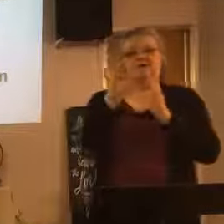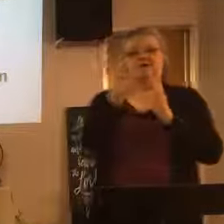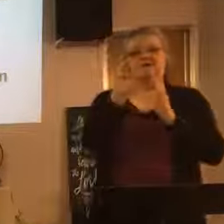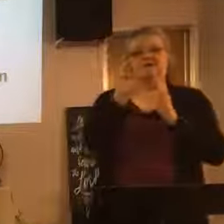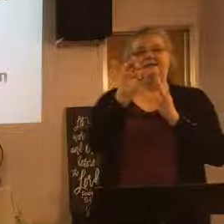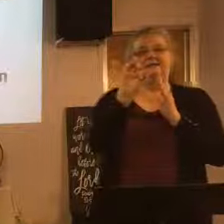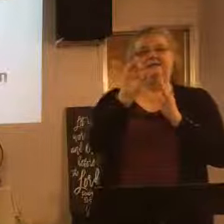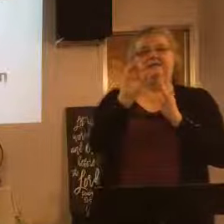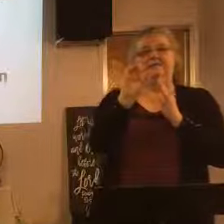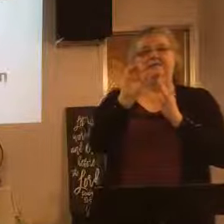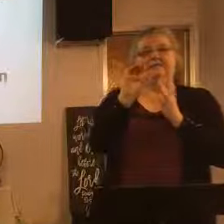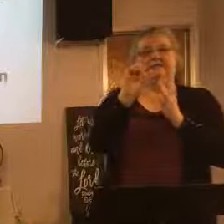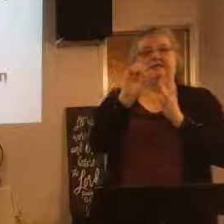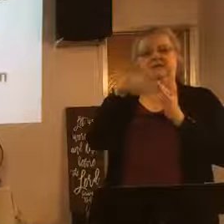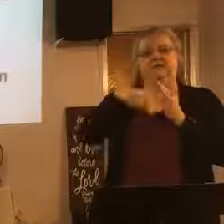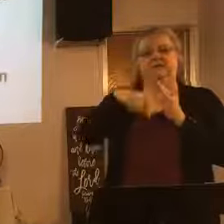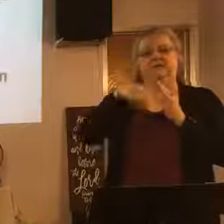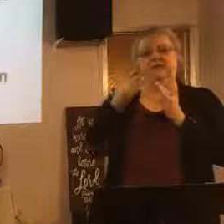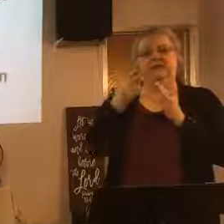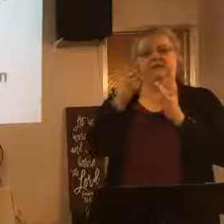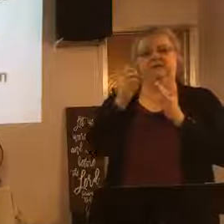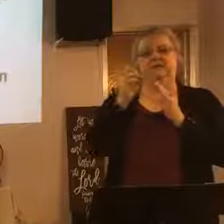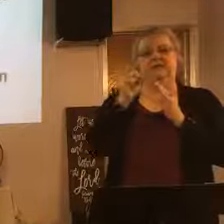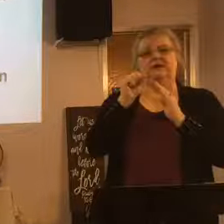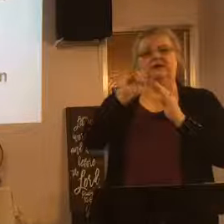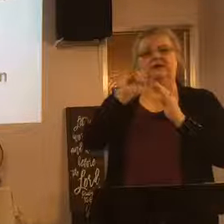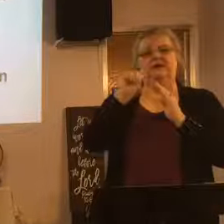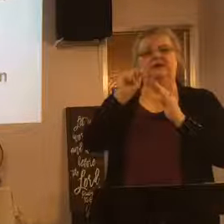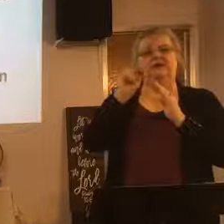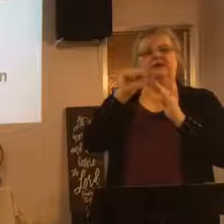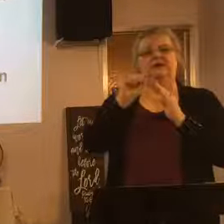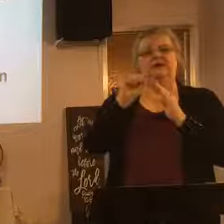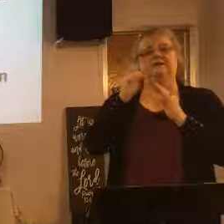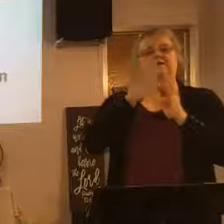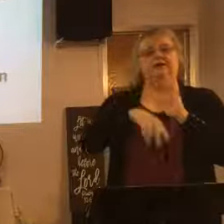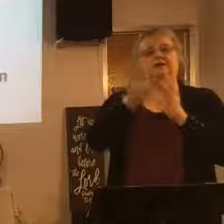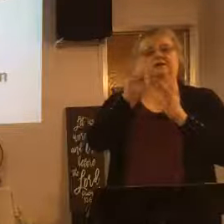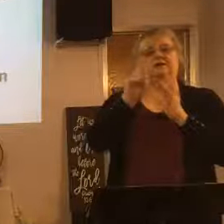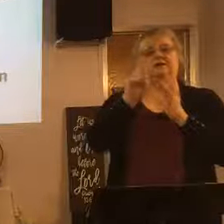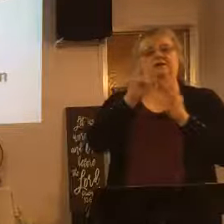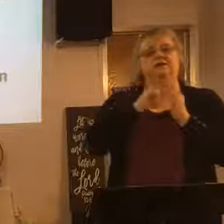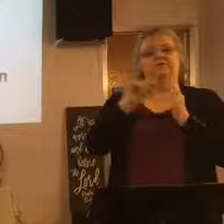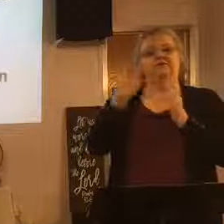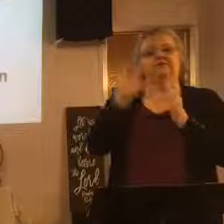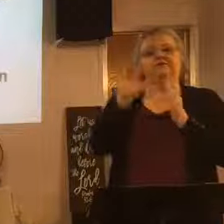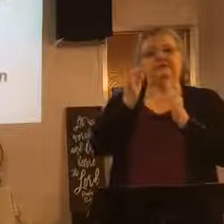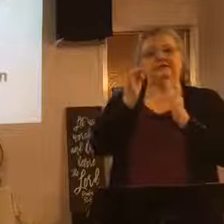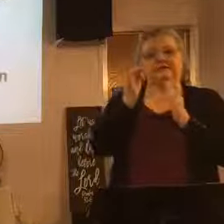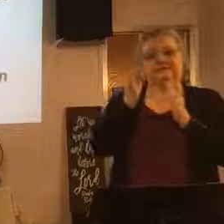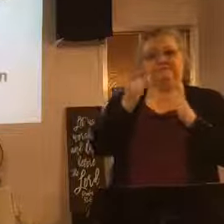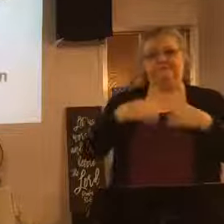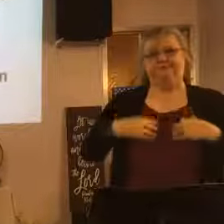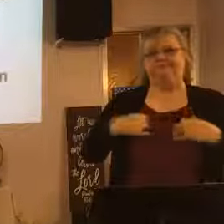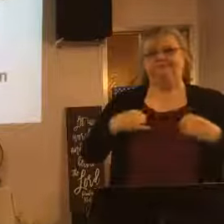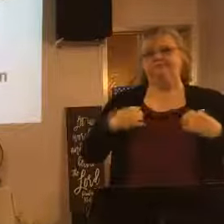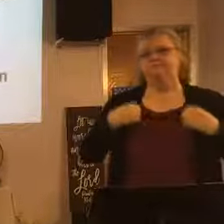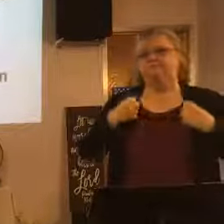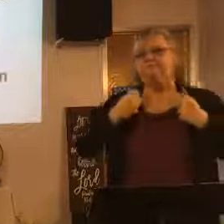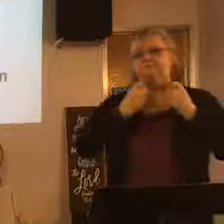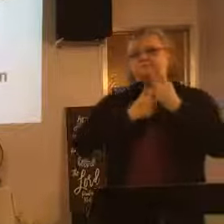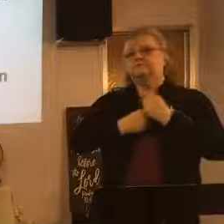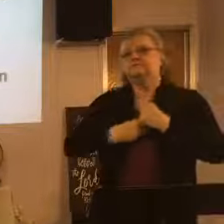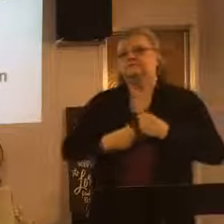19. Ephesians chapter 2, verse 19. The Apostle Paul was one who was a citizen